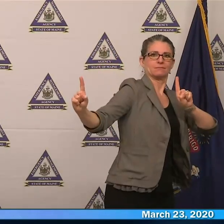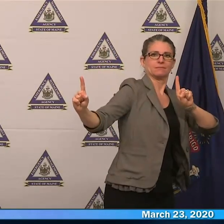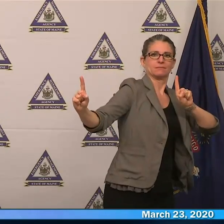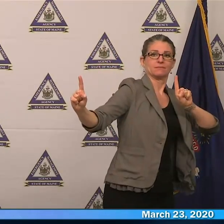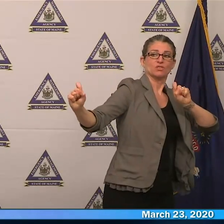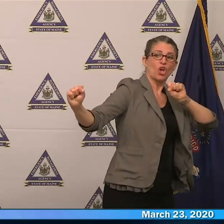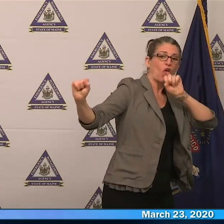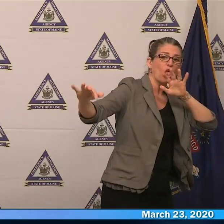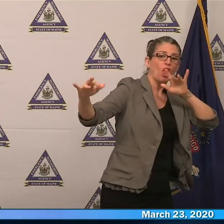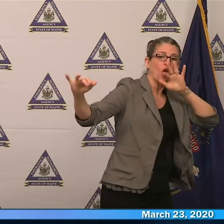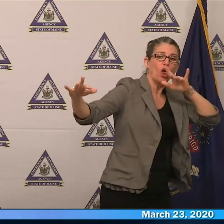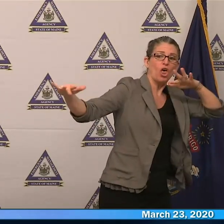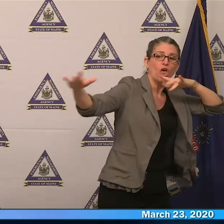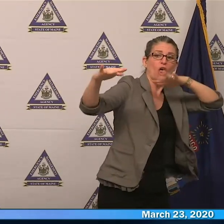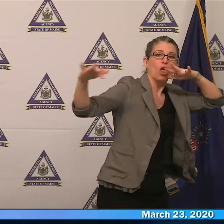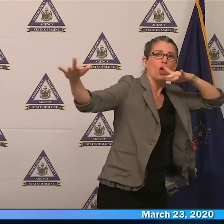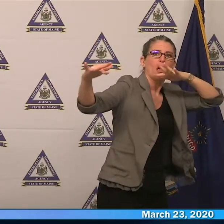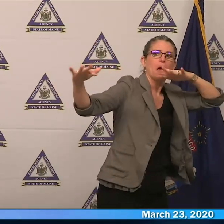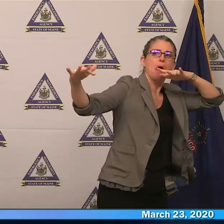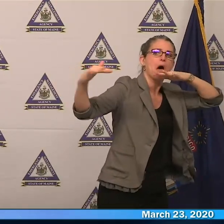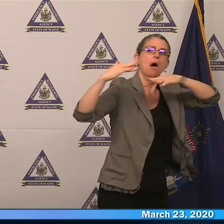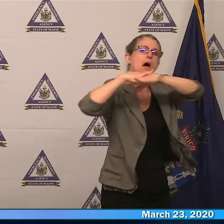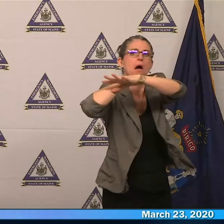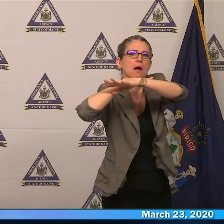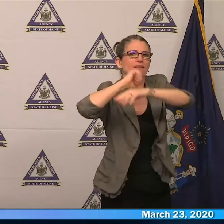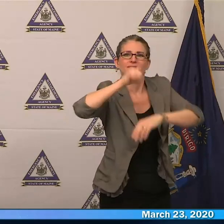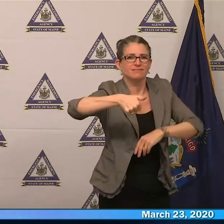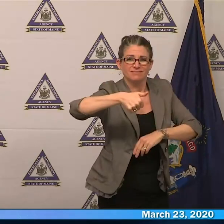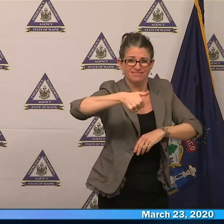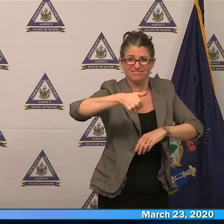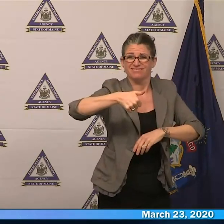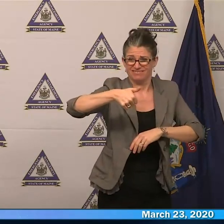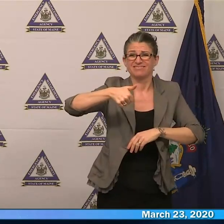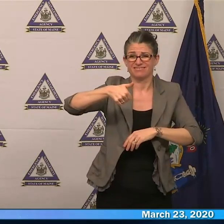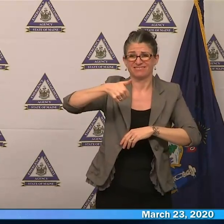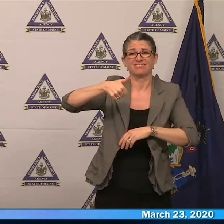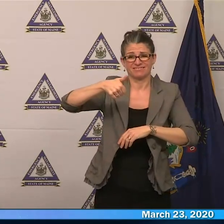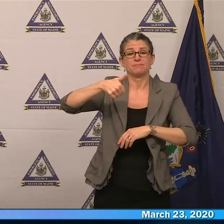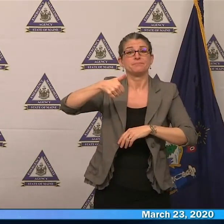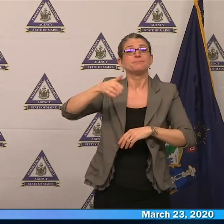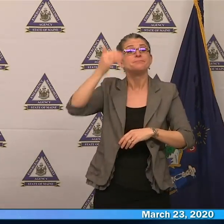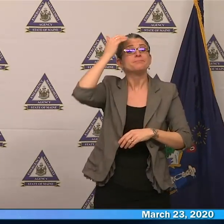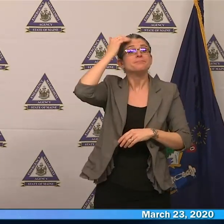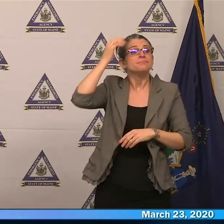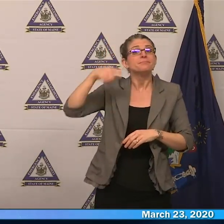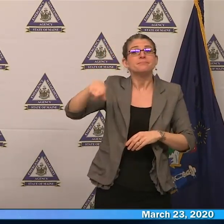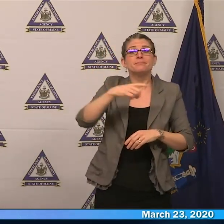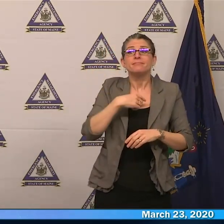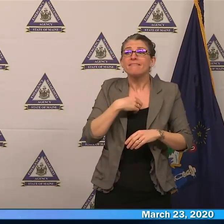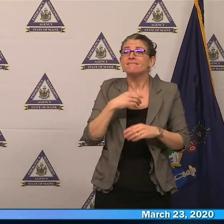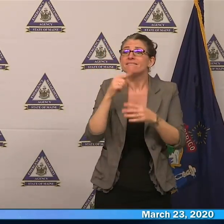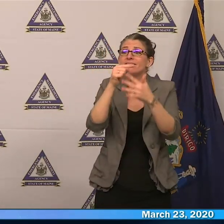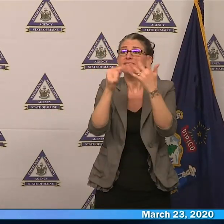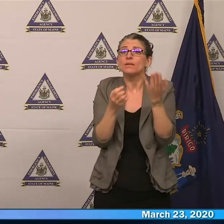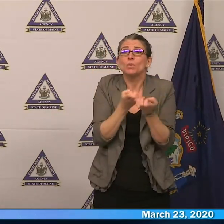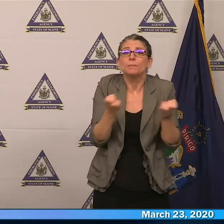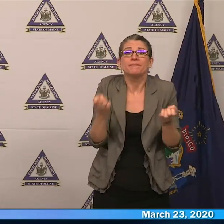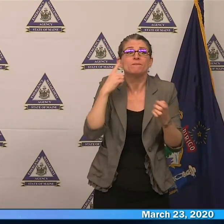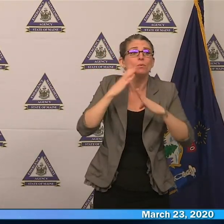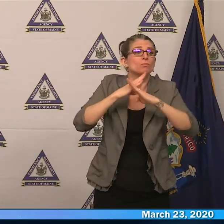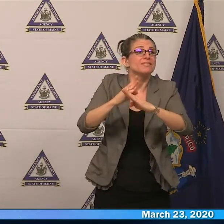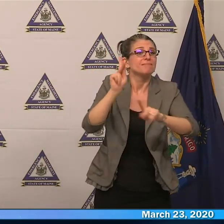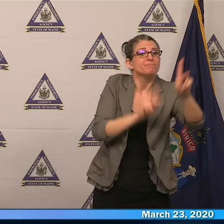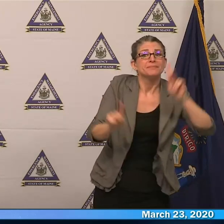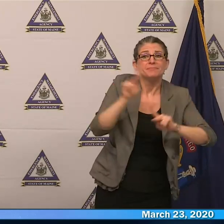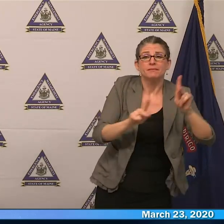I'd like to next talk about our ongoing distributions of protective equipment. Again, protective equipment, or what is